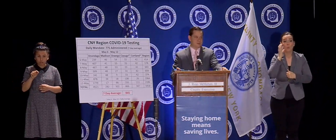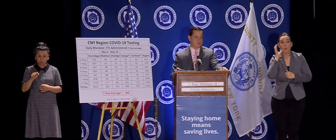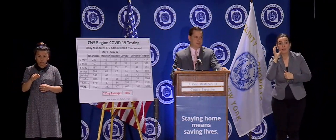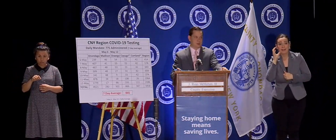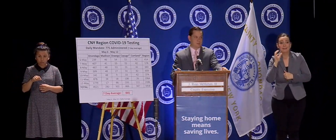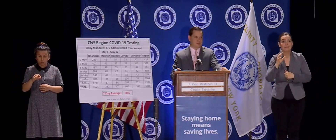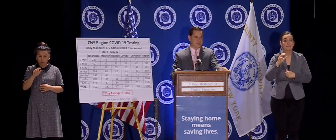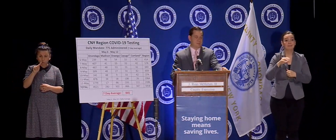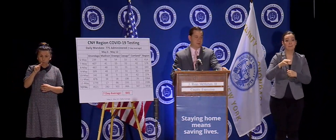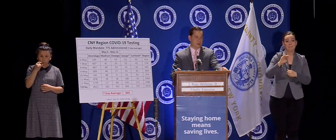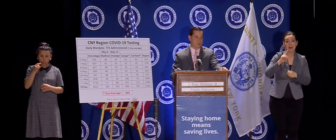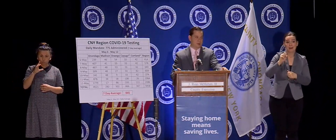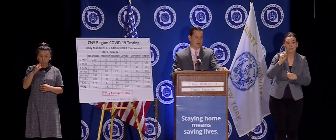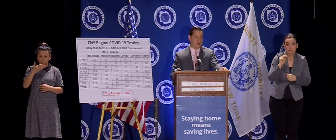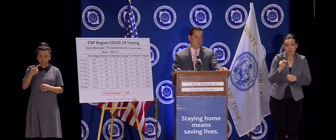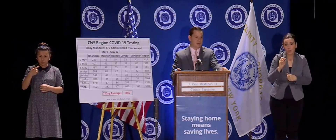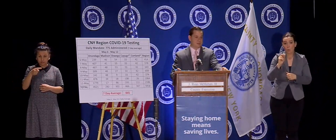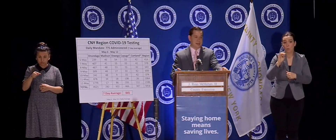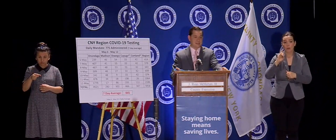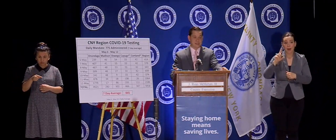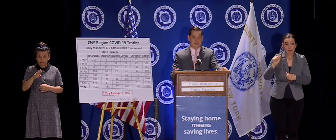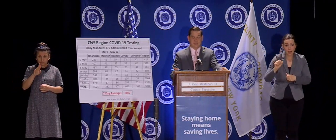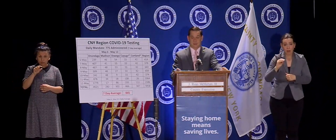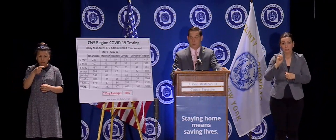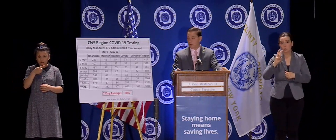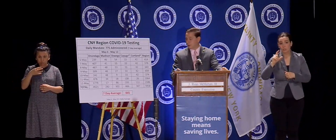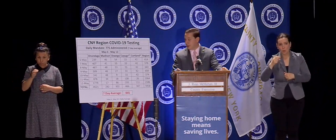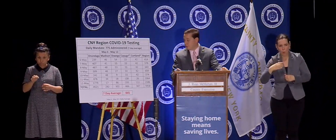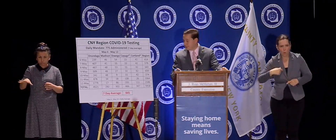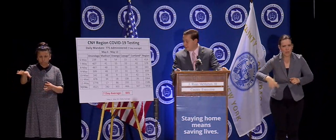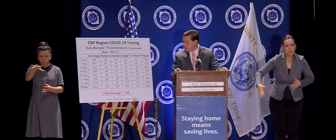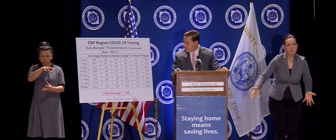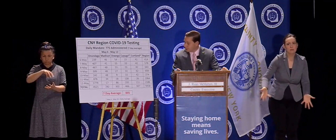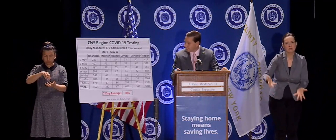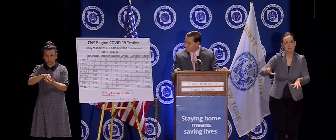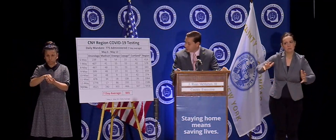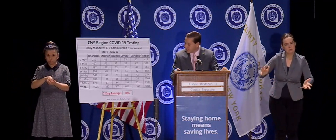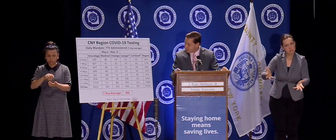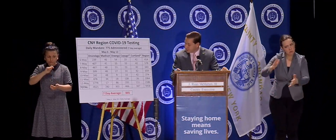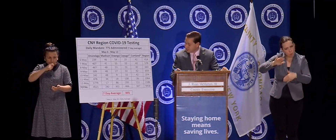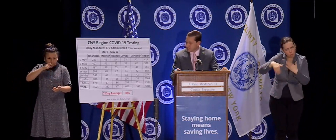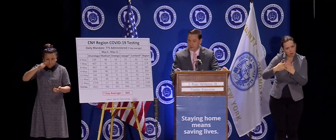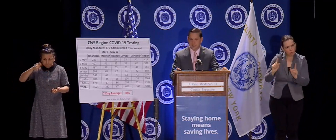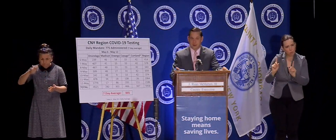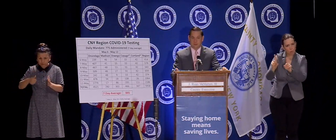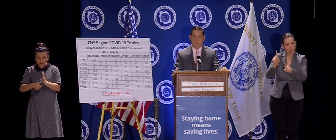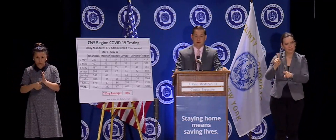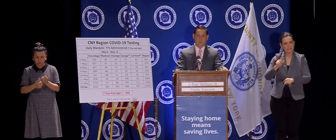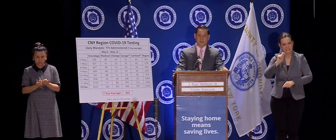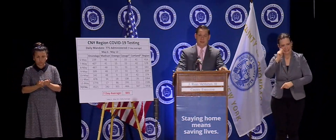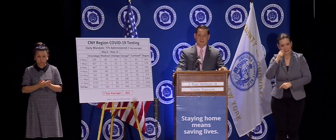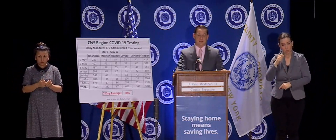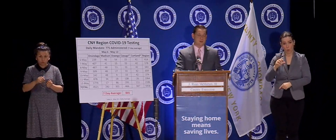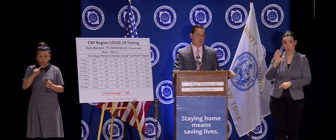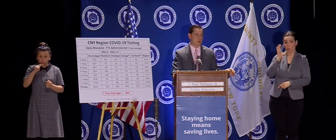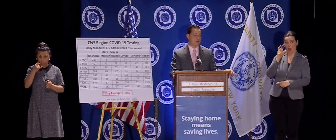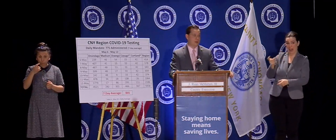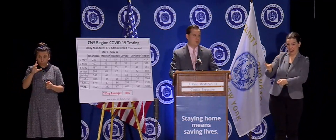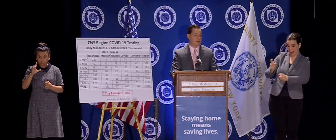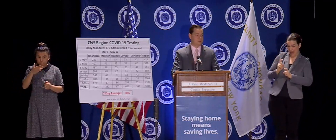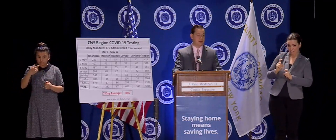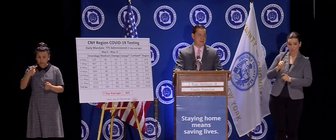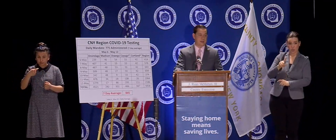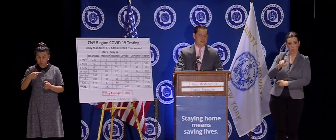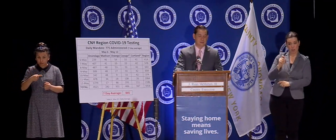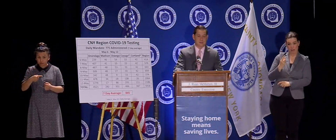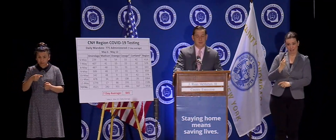Madison are have been stepping up their game testing. I mean, Cortland gave us 111 tests. I mean, you know how many tests that is for Cortland